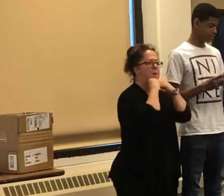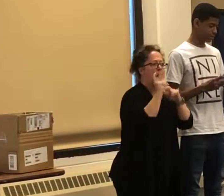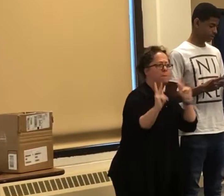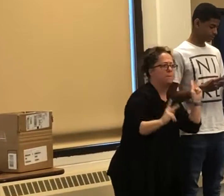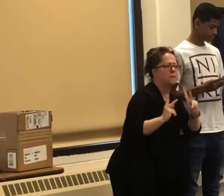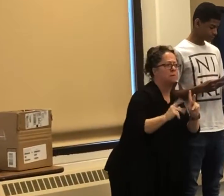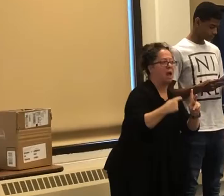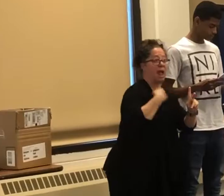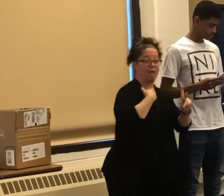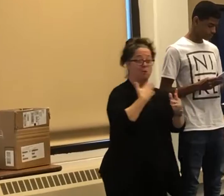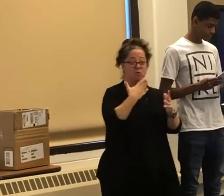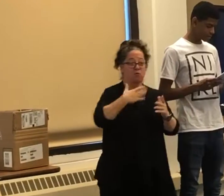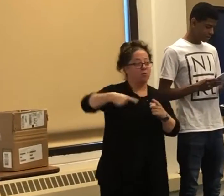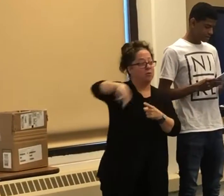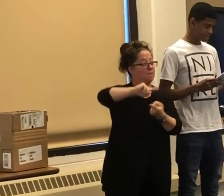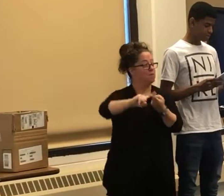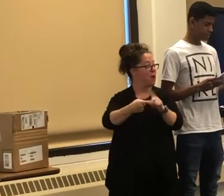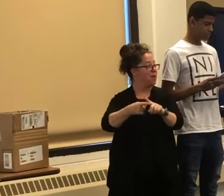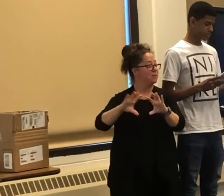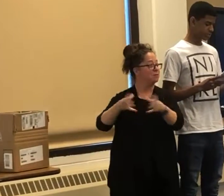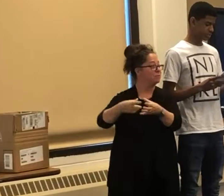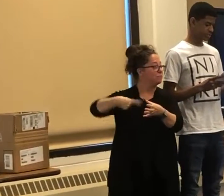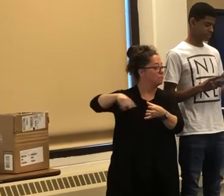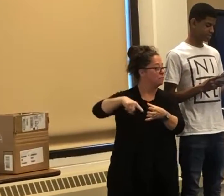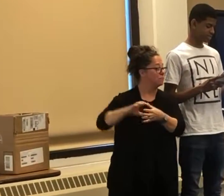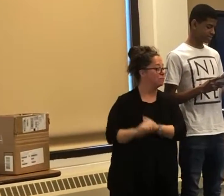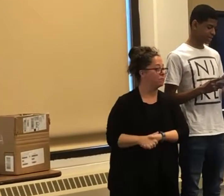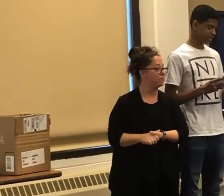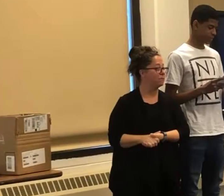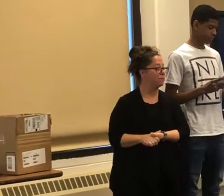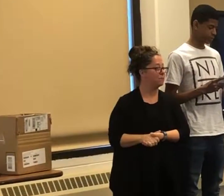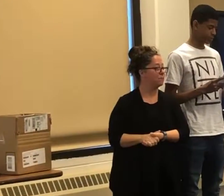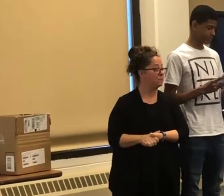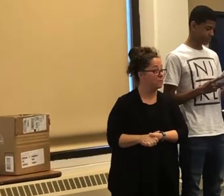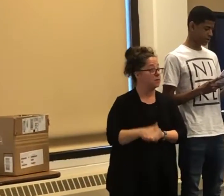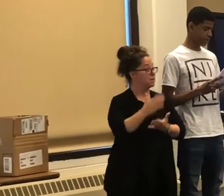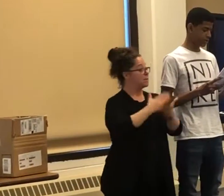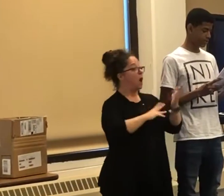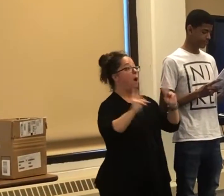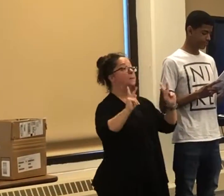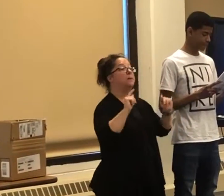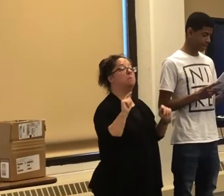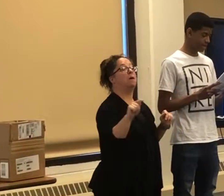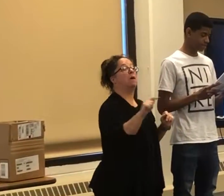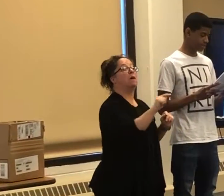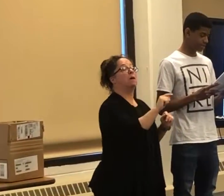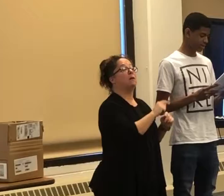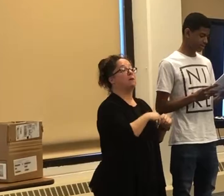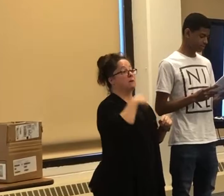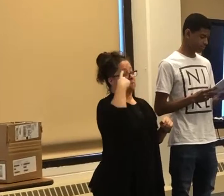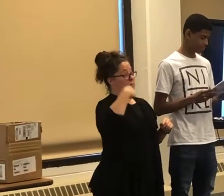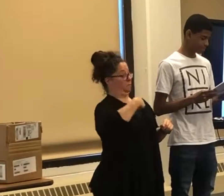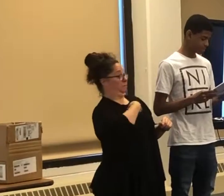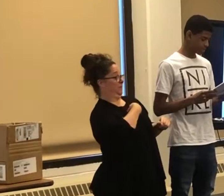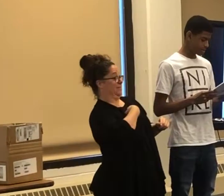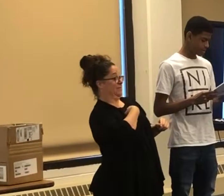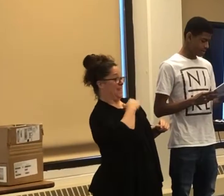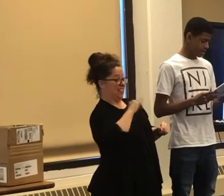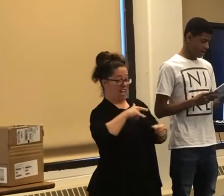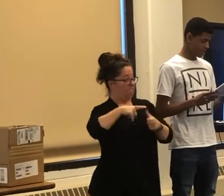if you get to know me. Some people think just because I'm where they are, that I should be like them.